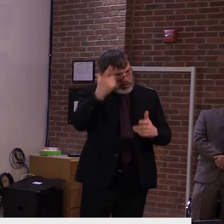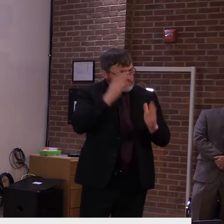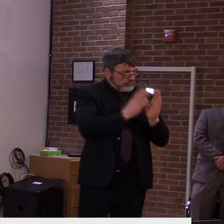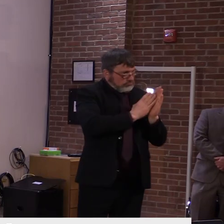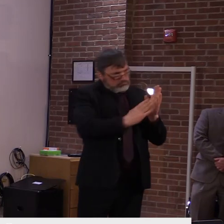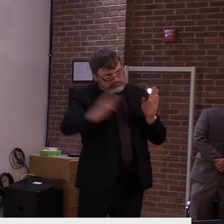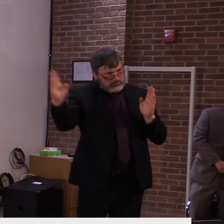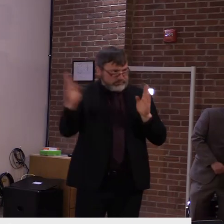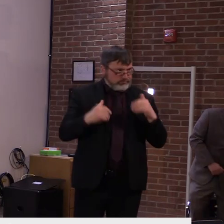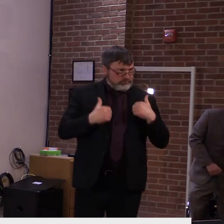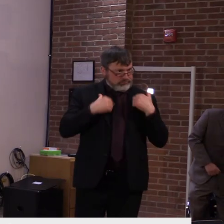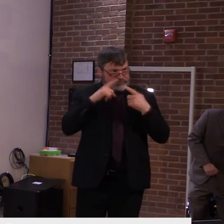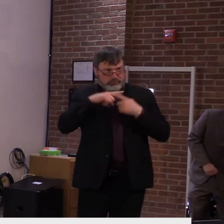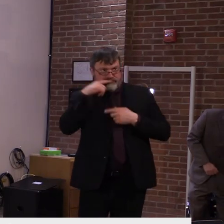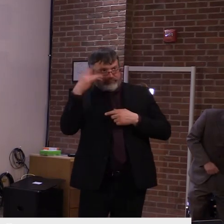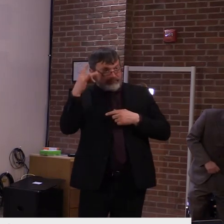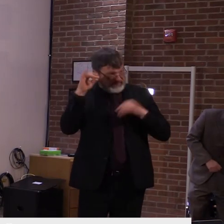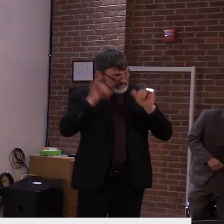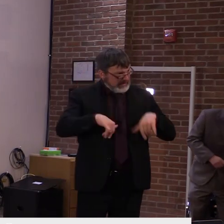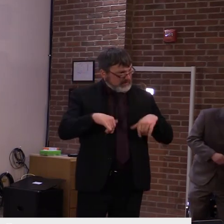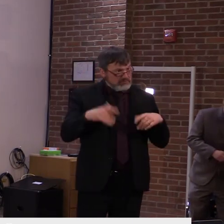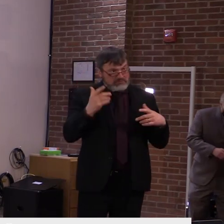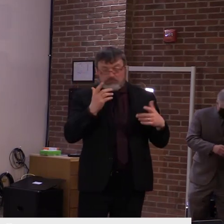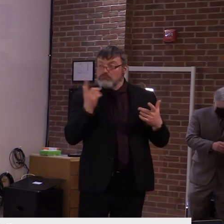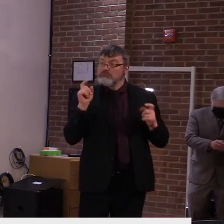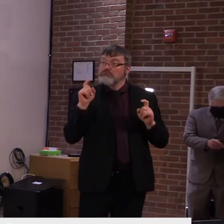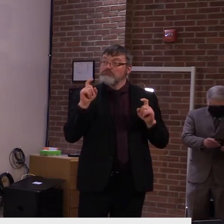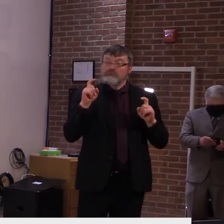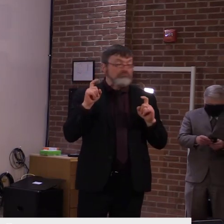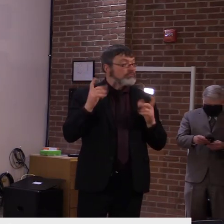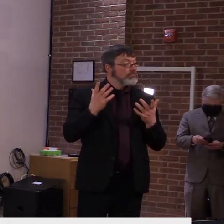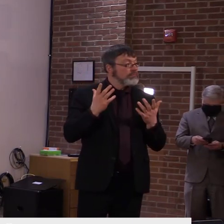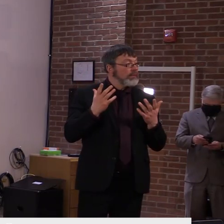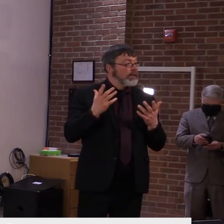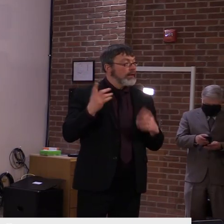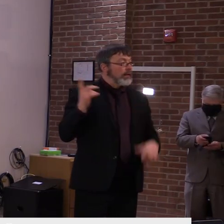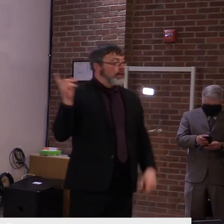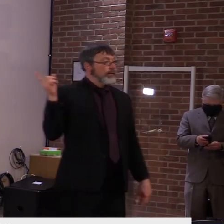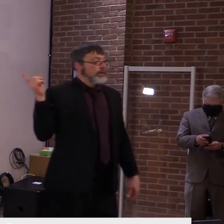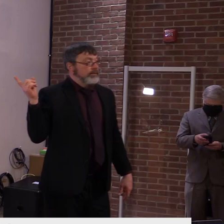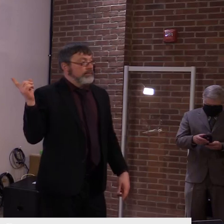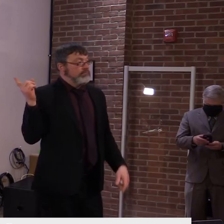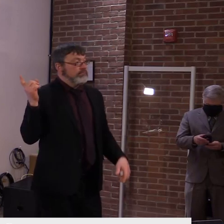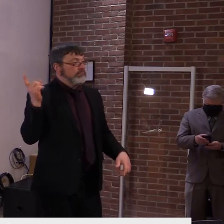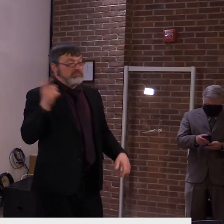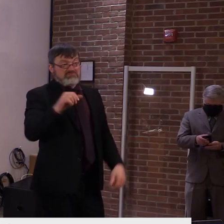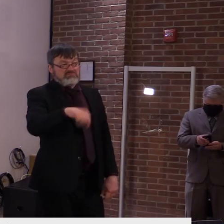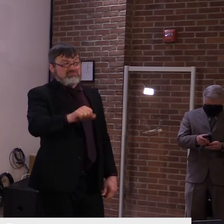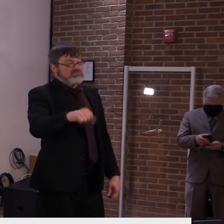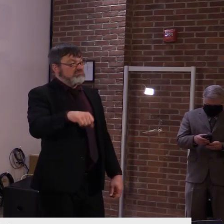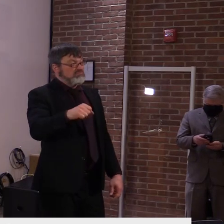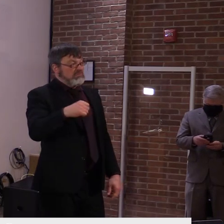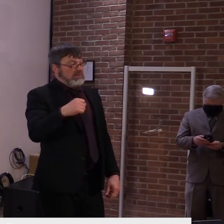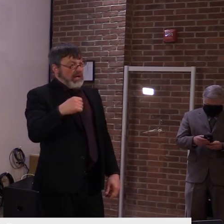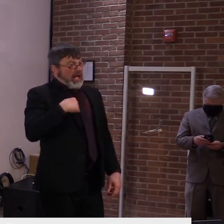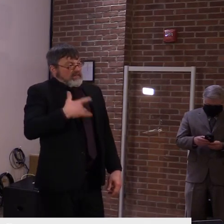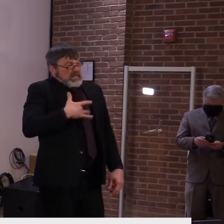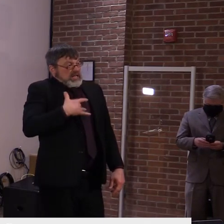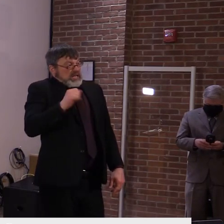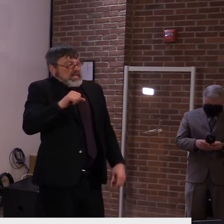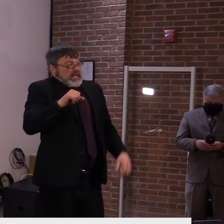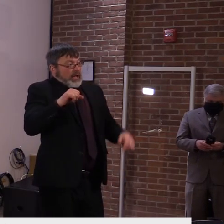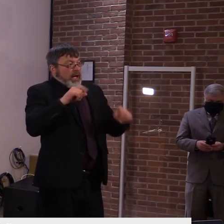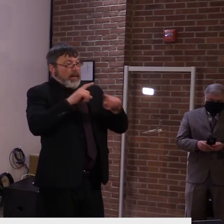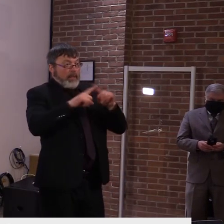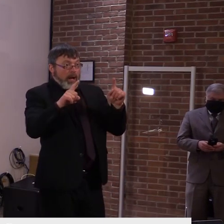or what? All that remains to be understood better. Right. Great. Thank you. Thank you very